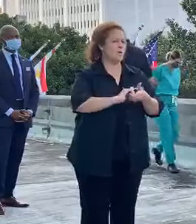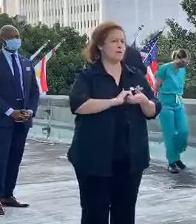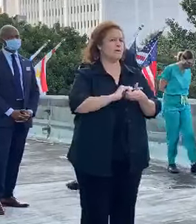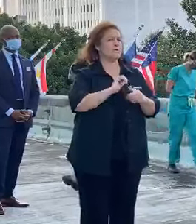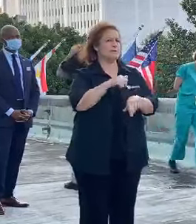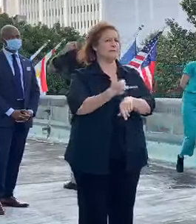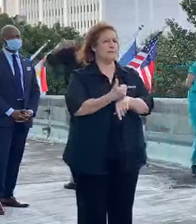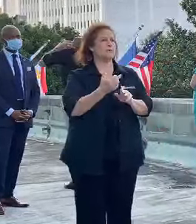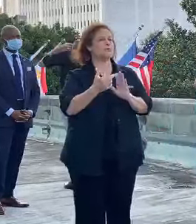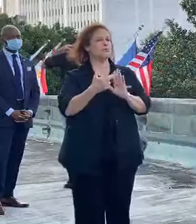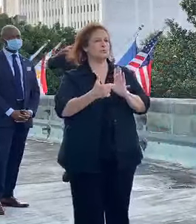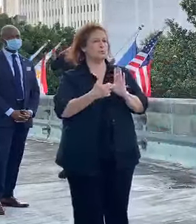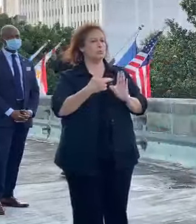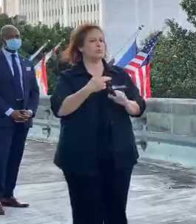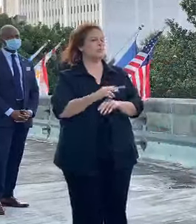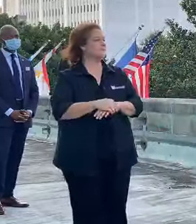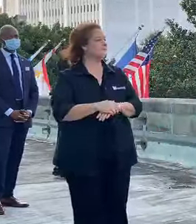WWL.